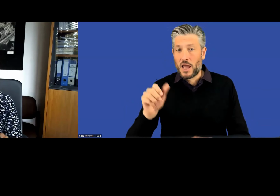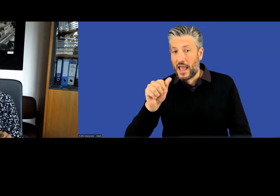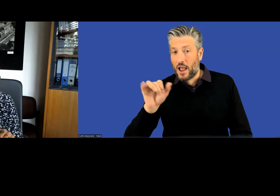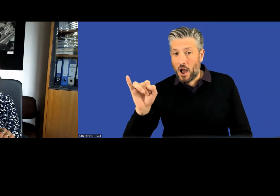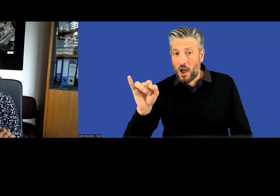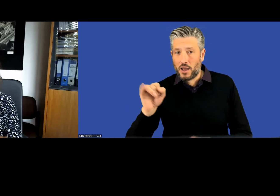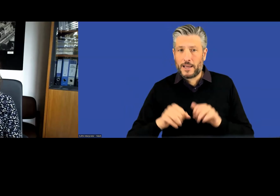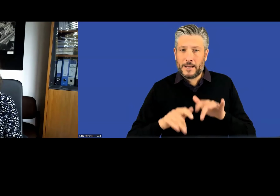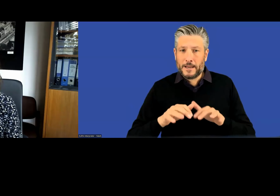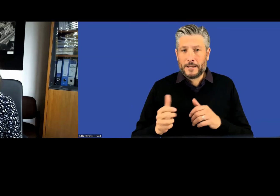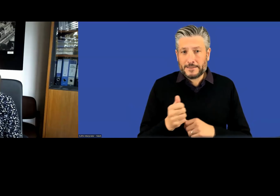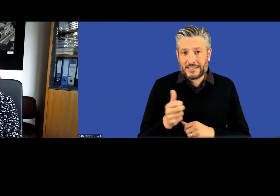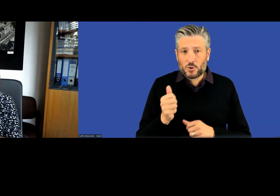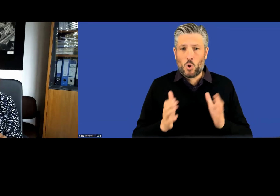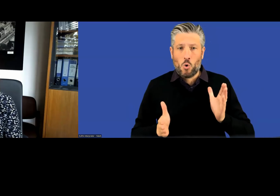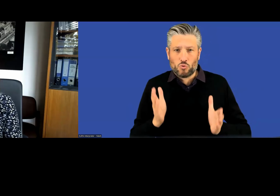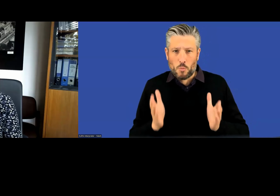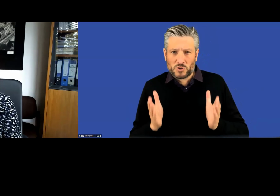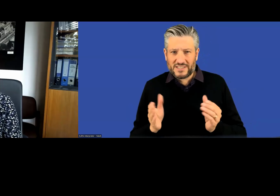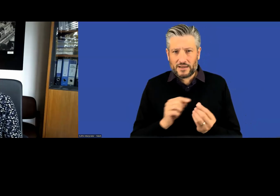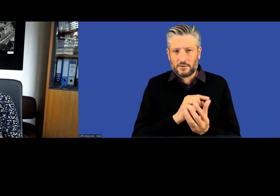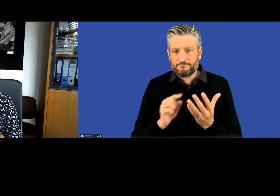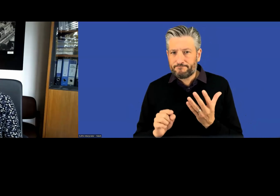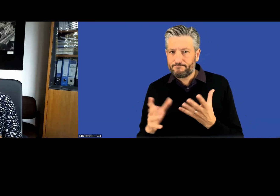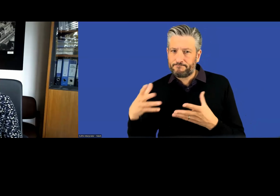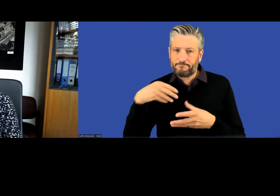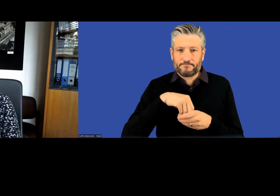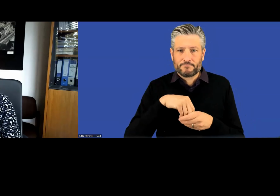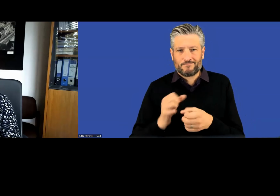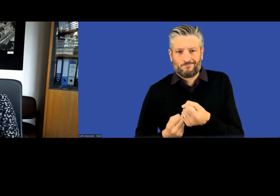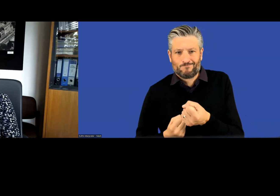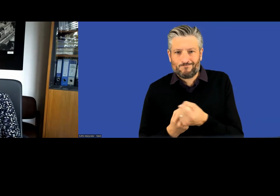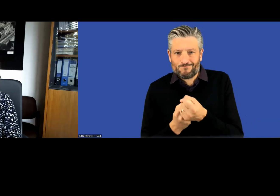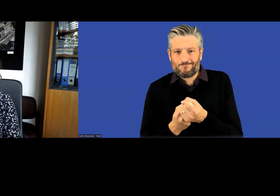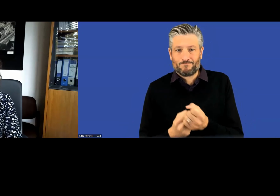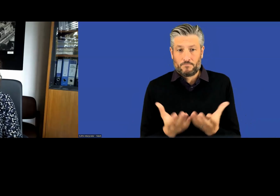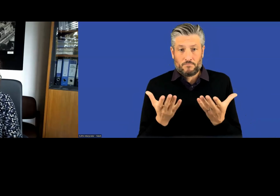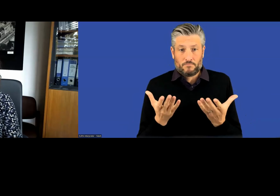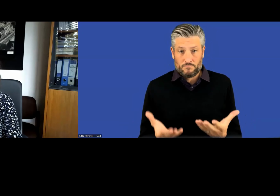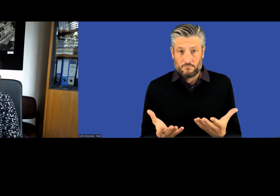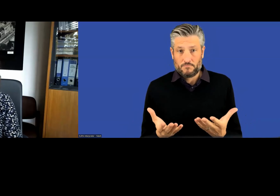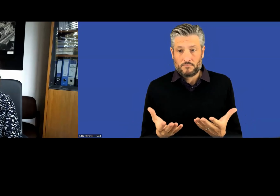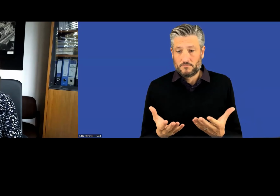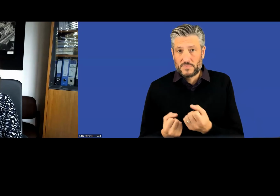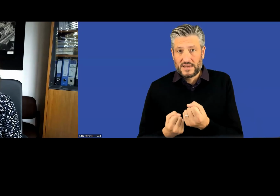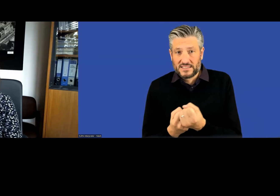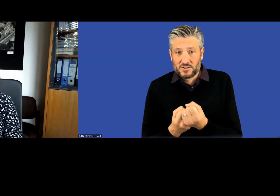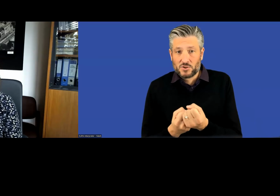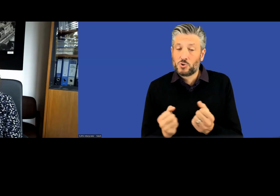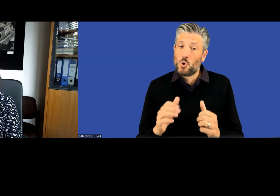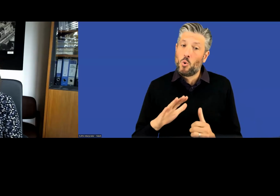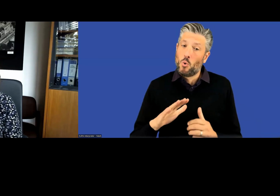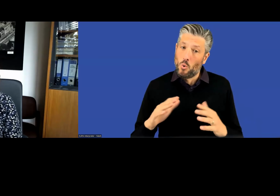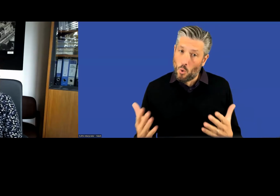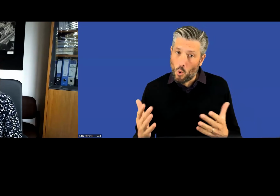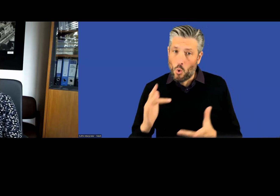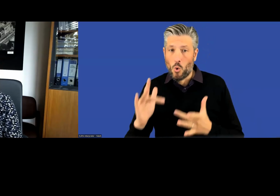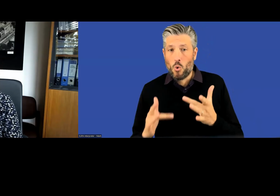robotics to design on-site and remote services tailored to the needs of persons with disabilities. Effective use of